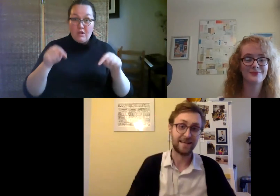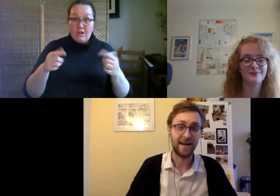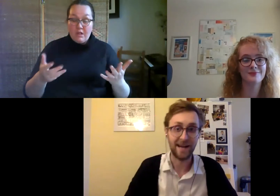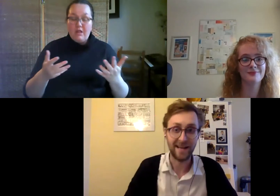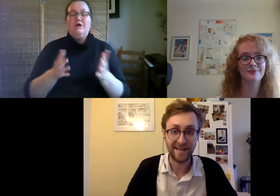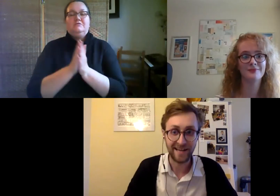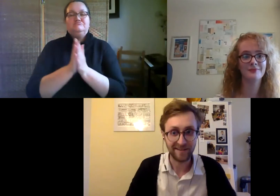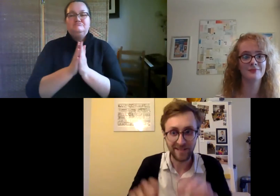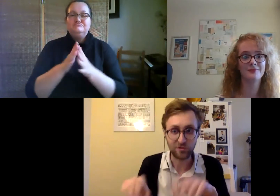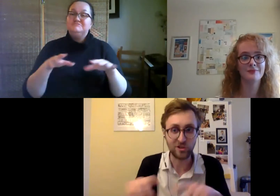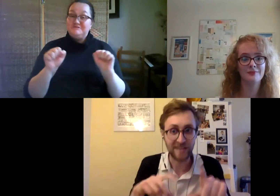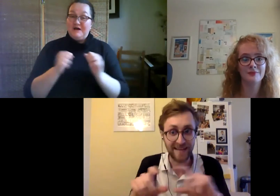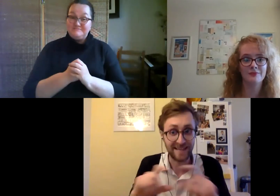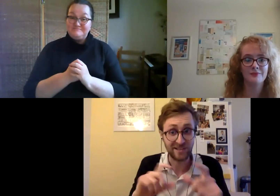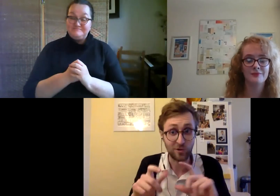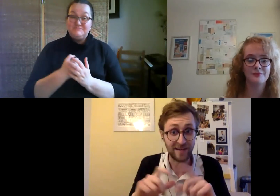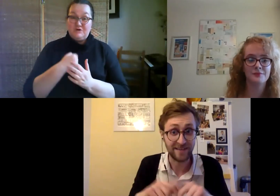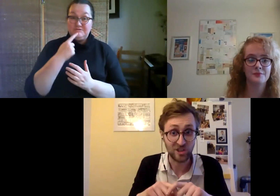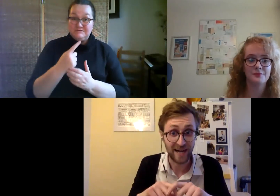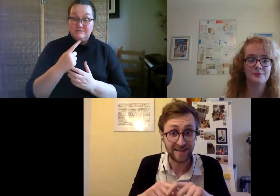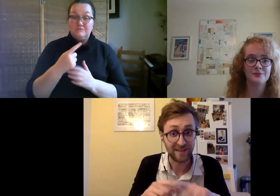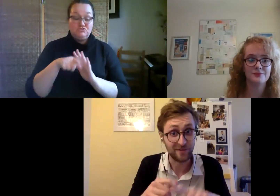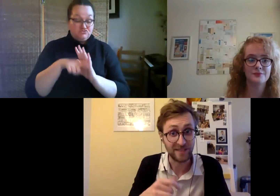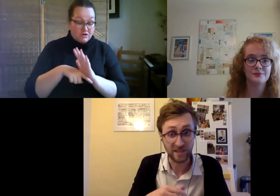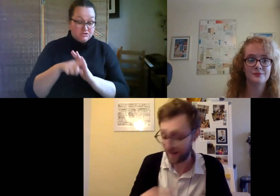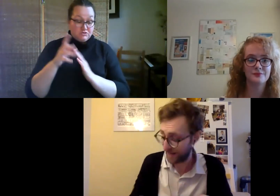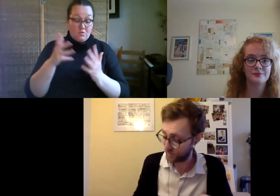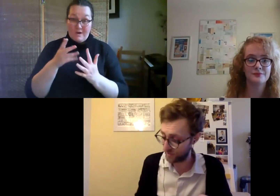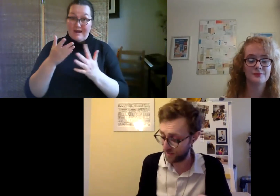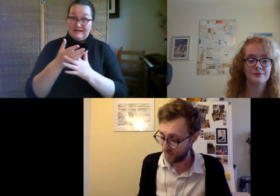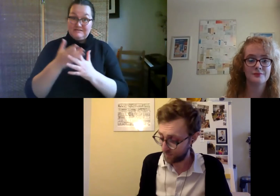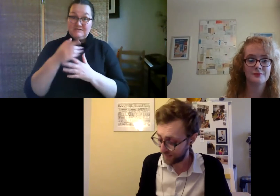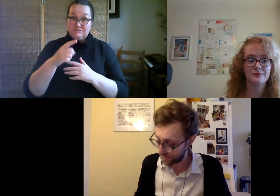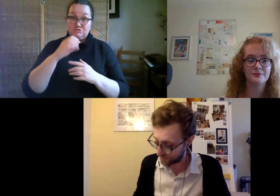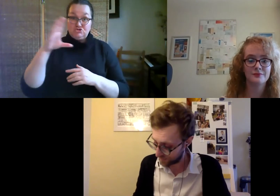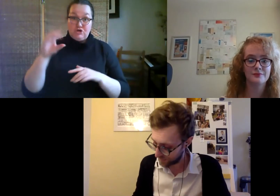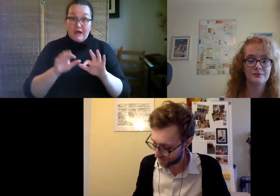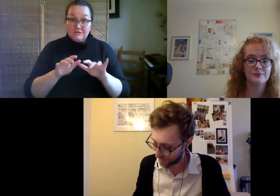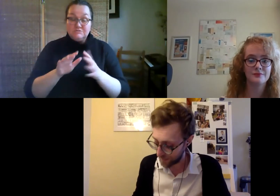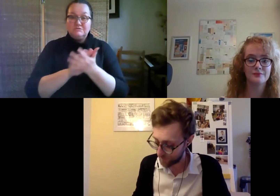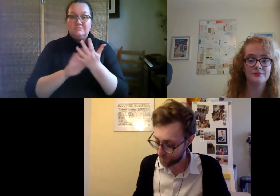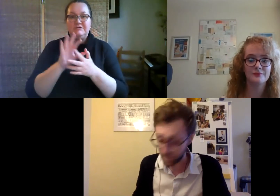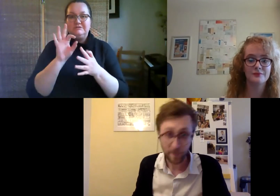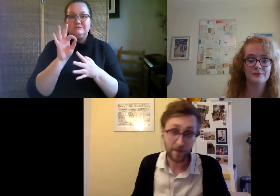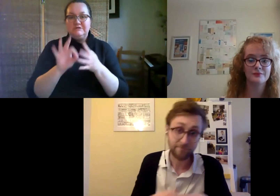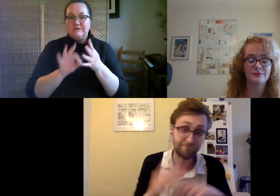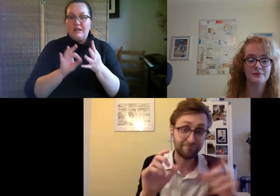saying, instructions to access are sort of in the chat. There's details of how to pin